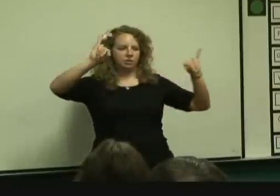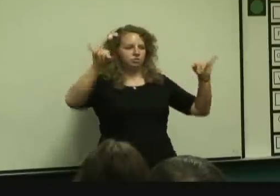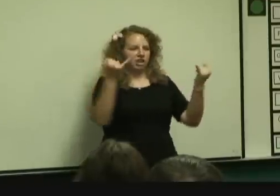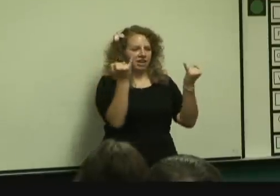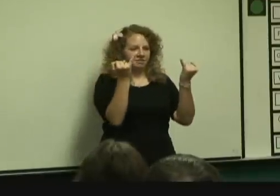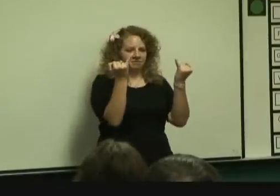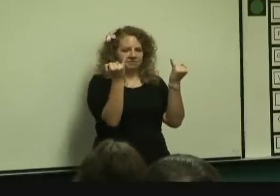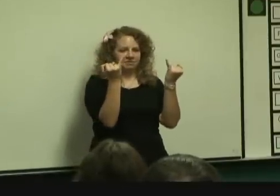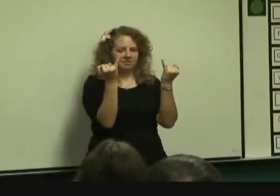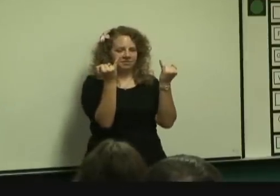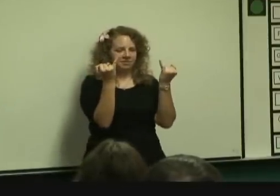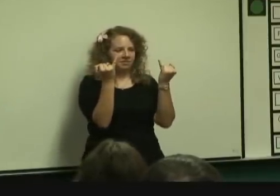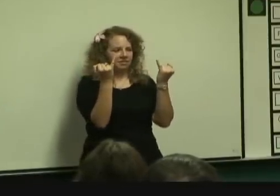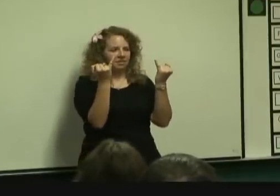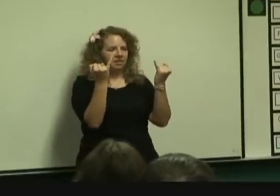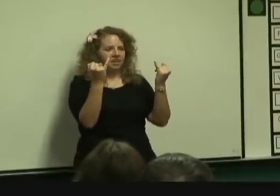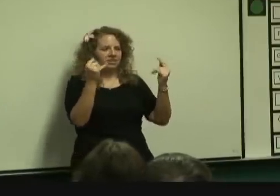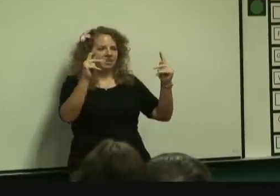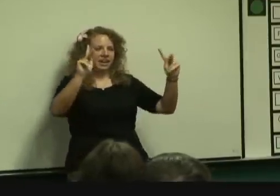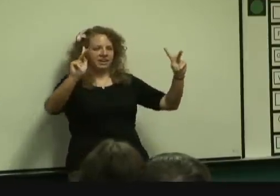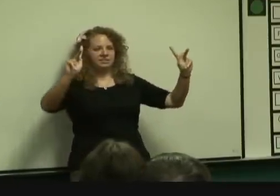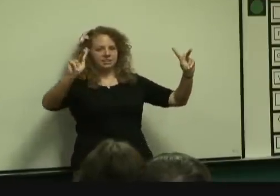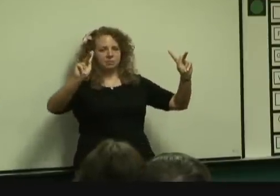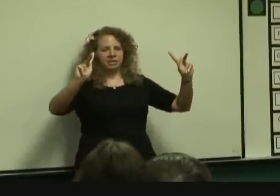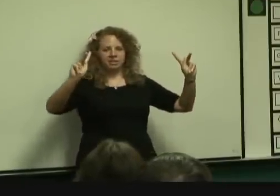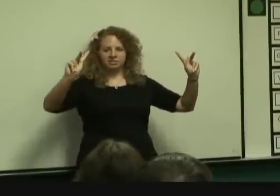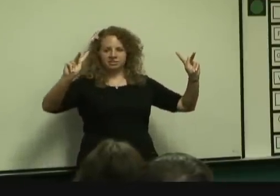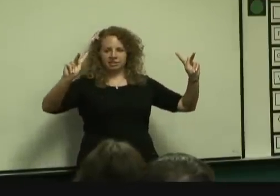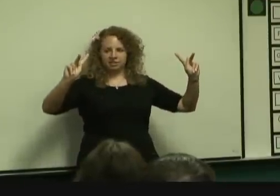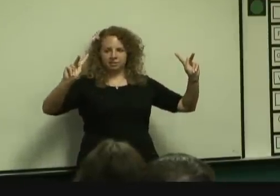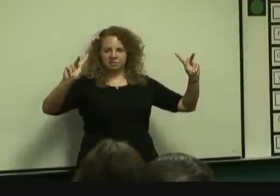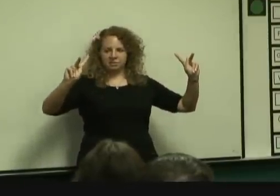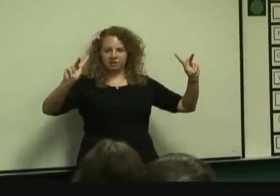go J, and K is like bunny ears, and stick your thumb in the middle.